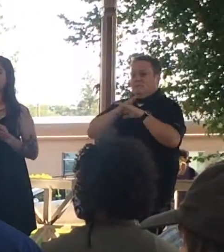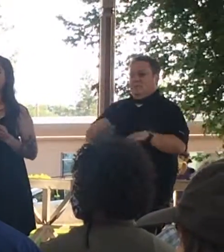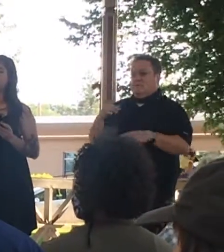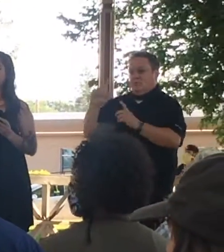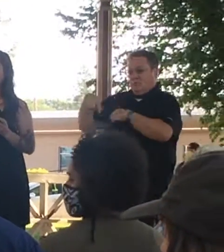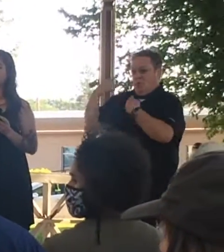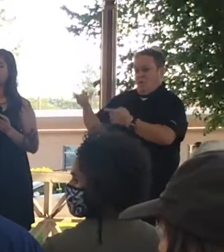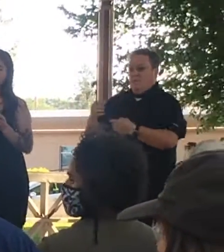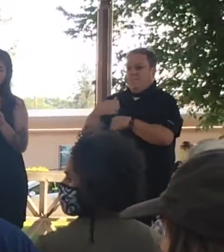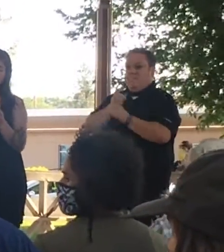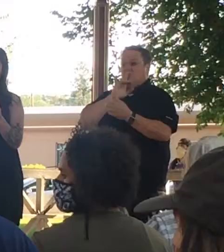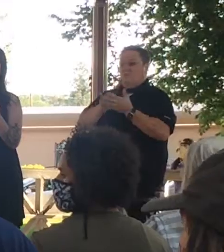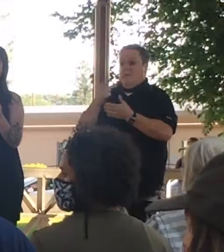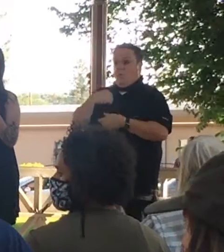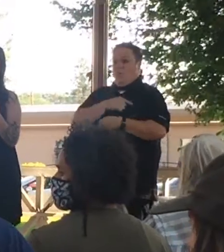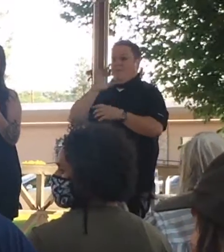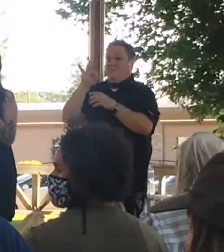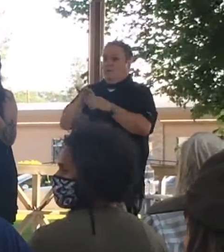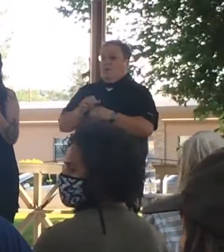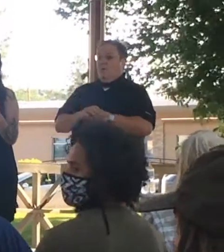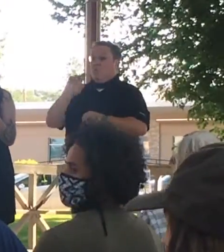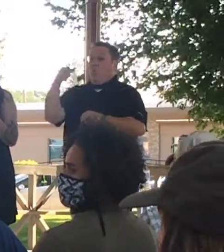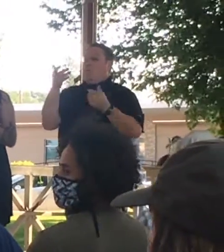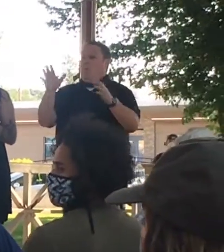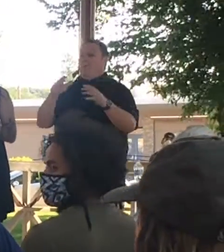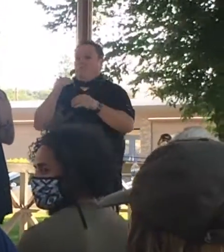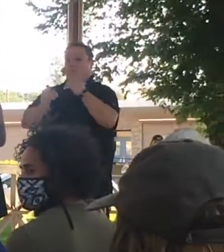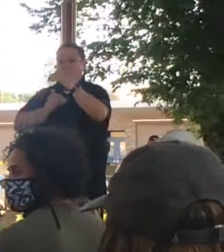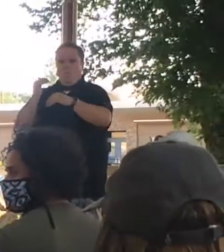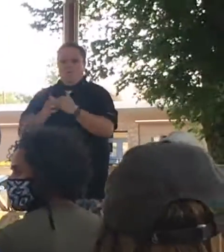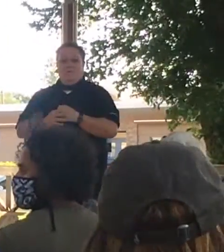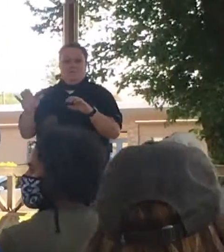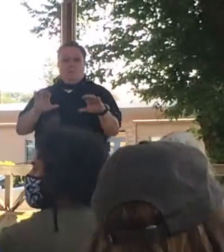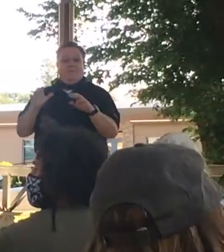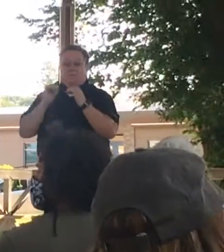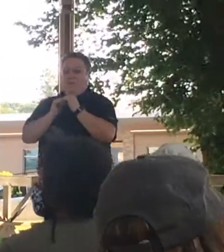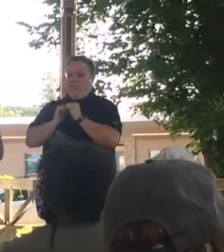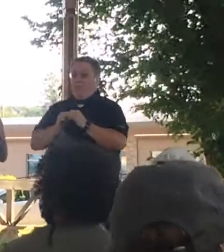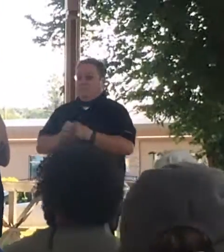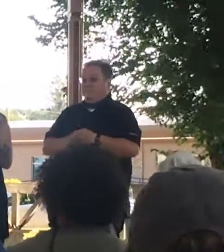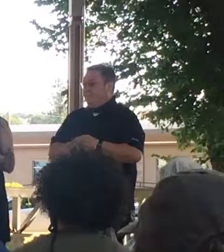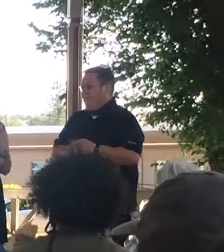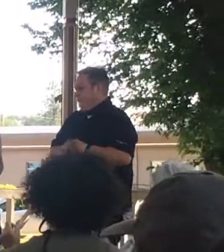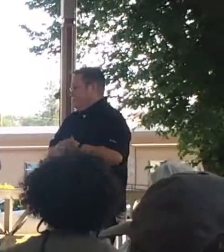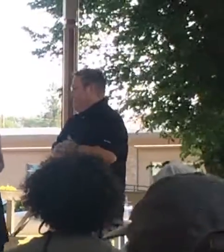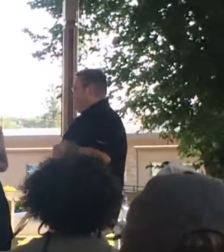too long, and we will make sure that we vote. The only way we will move forward is if we do it together.